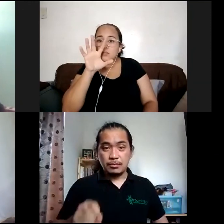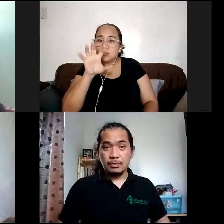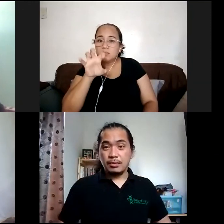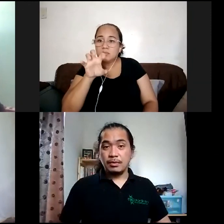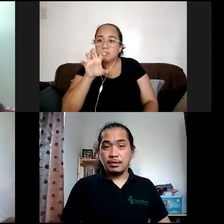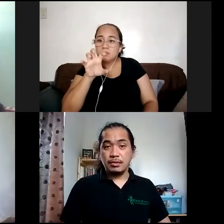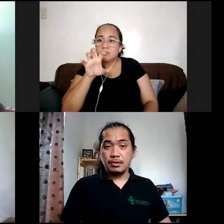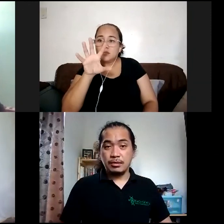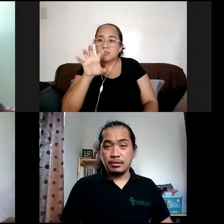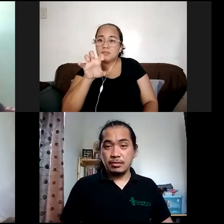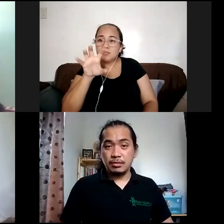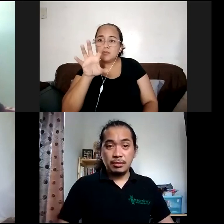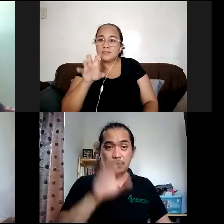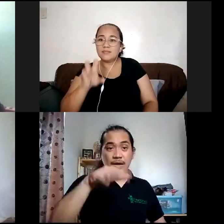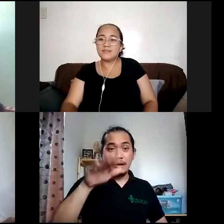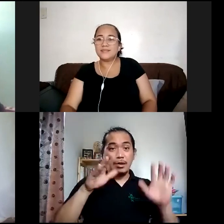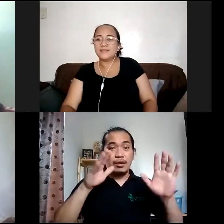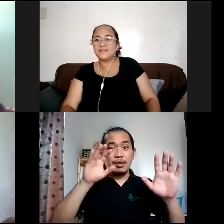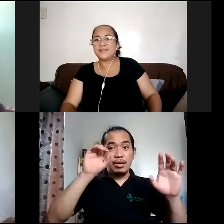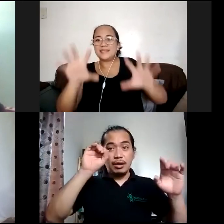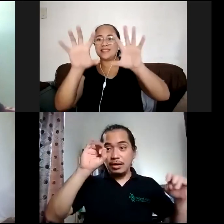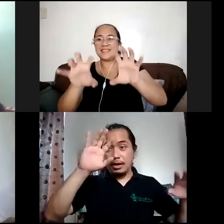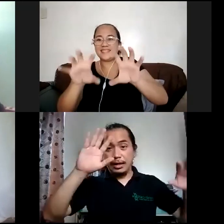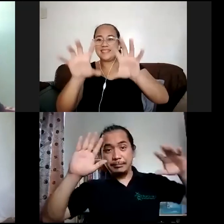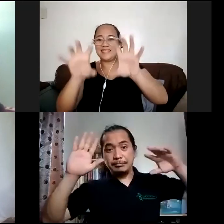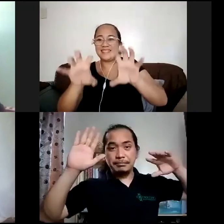All right, sir. Thank you.